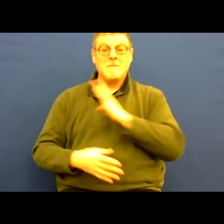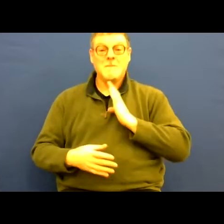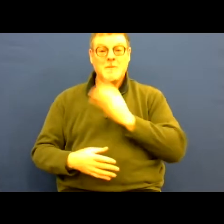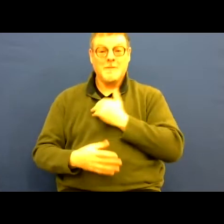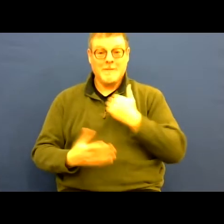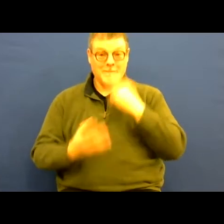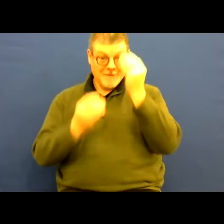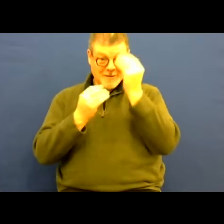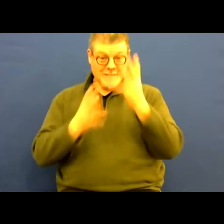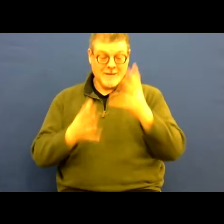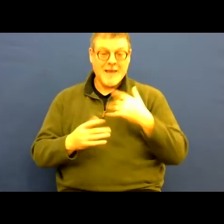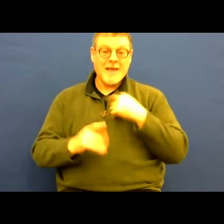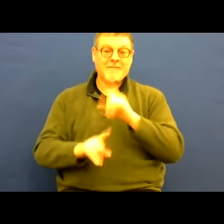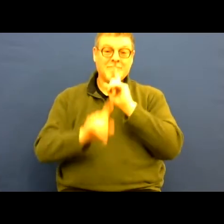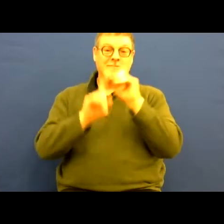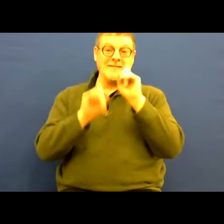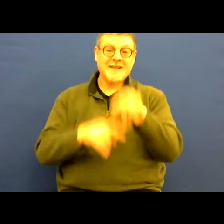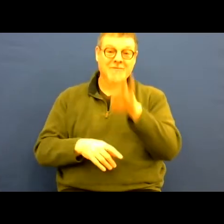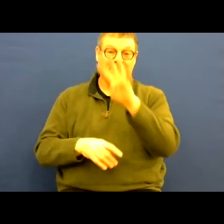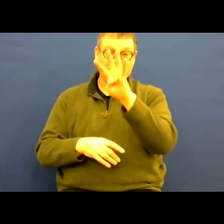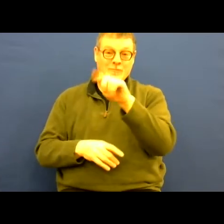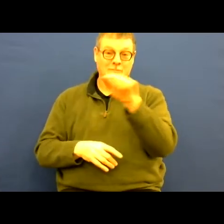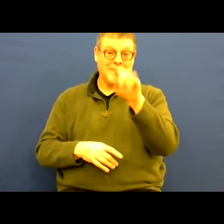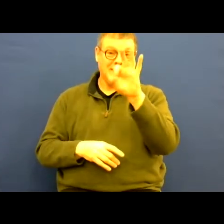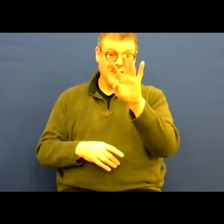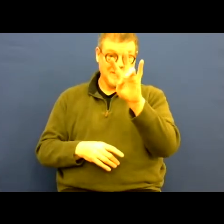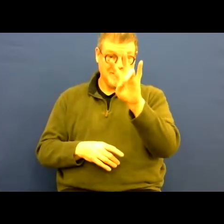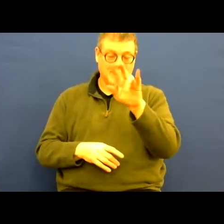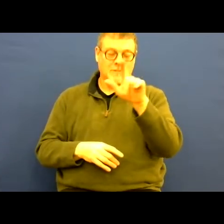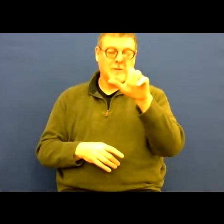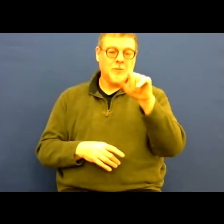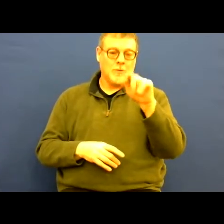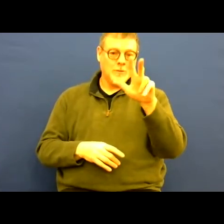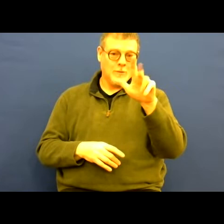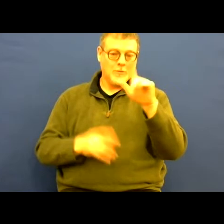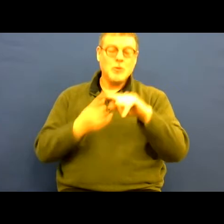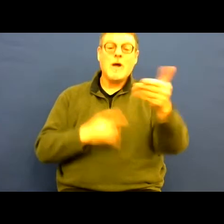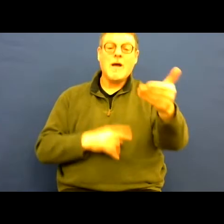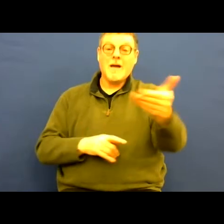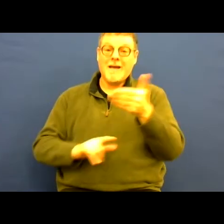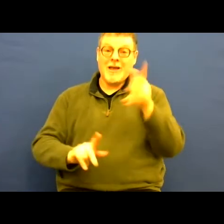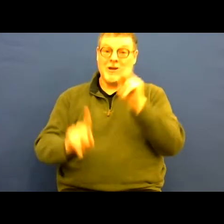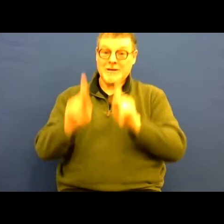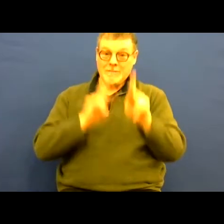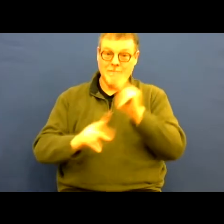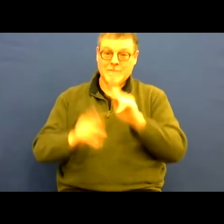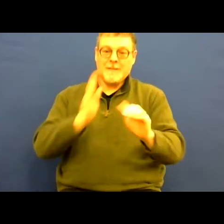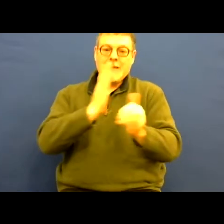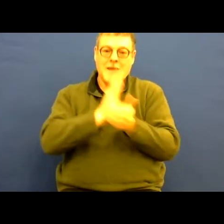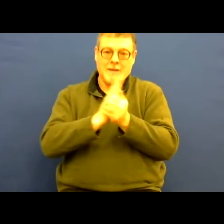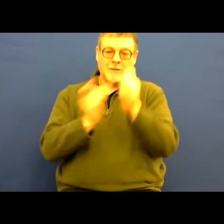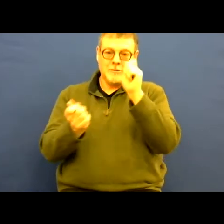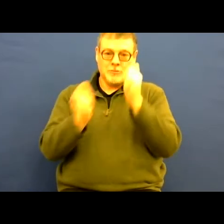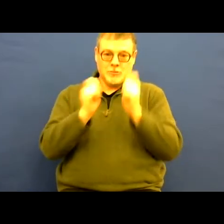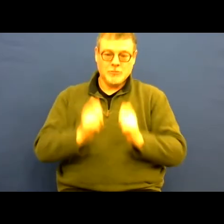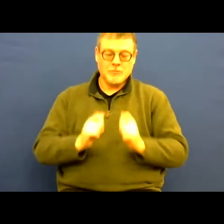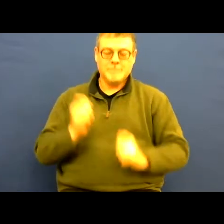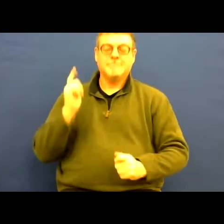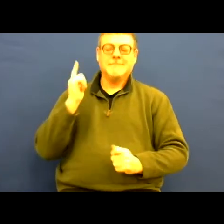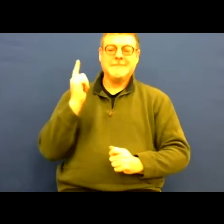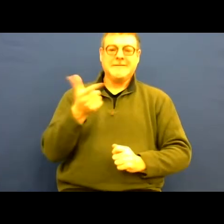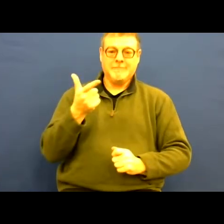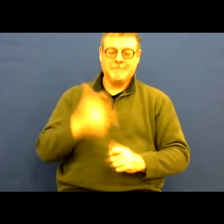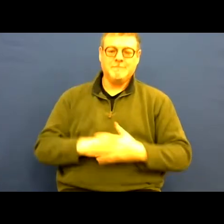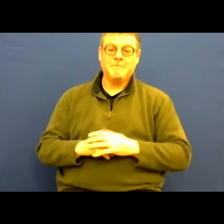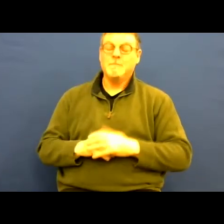members, I have resolution 4-97, 2023 to hire personnel and make the attached changes. Seconded.